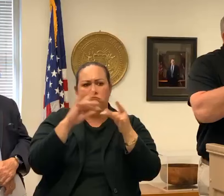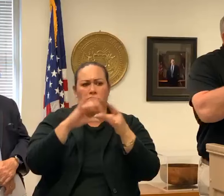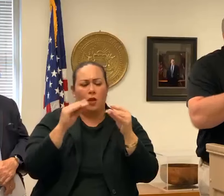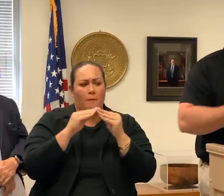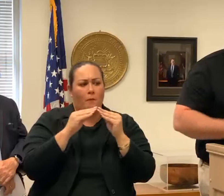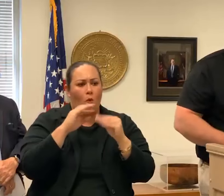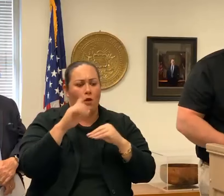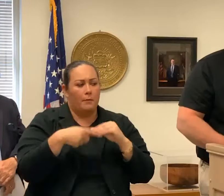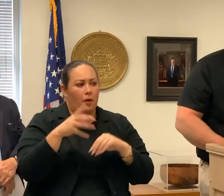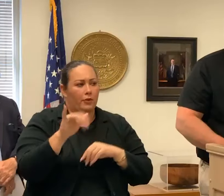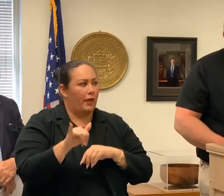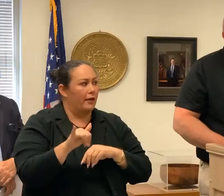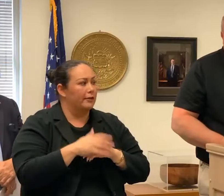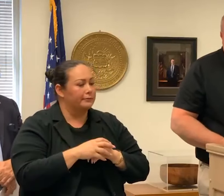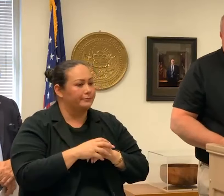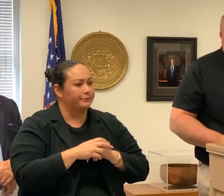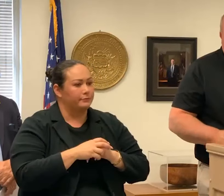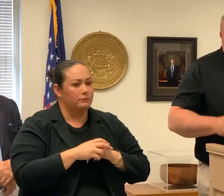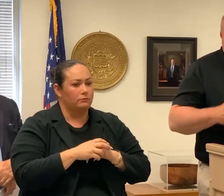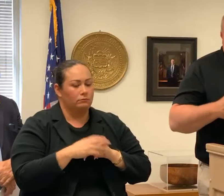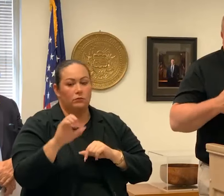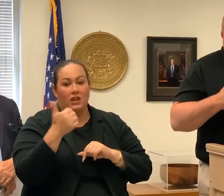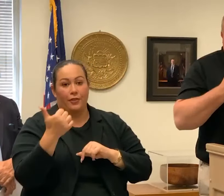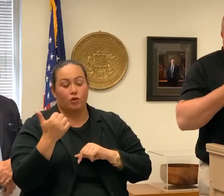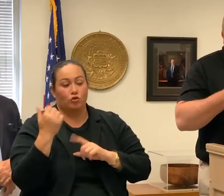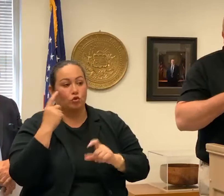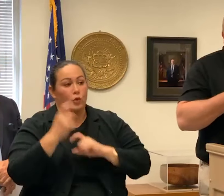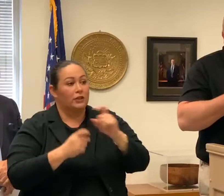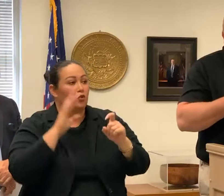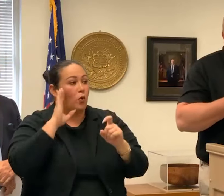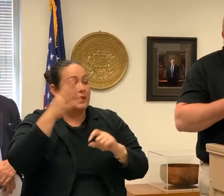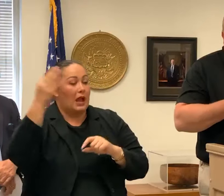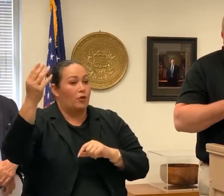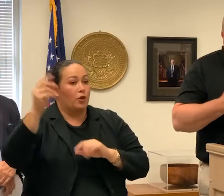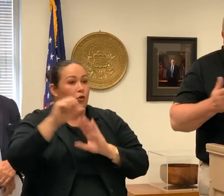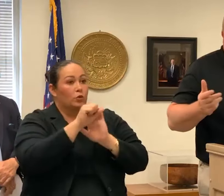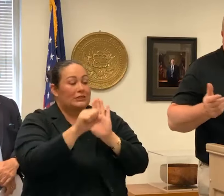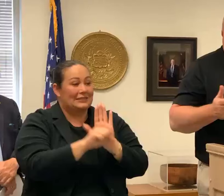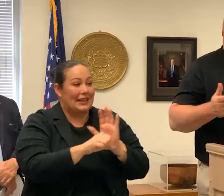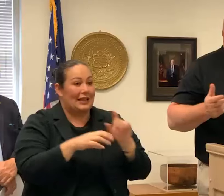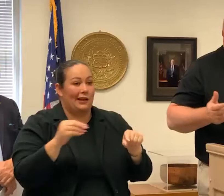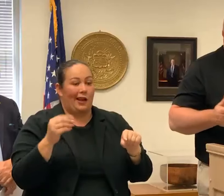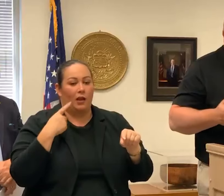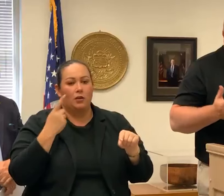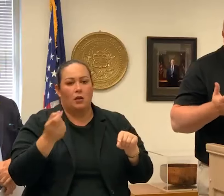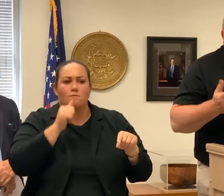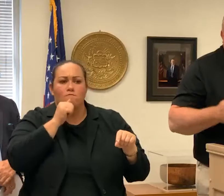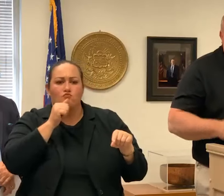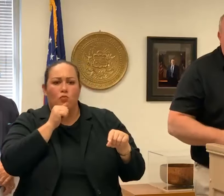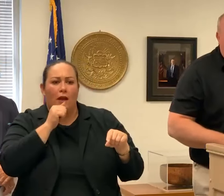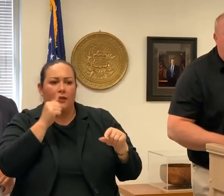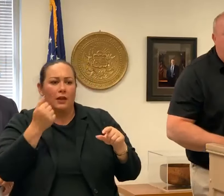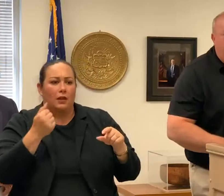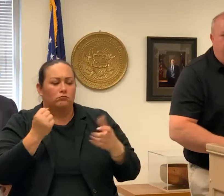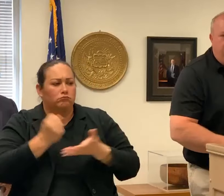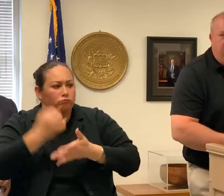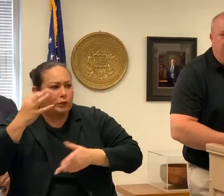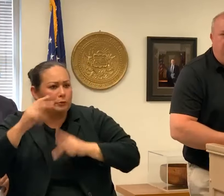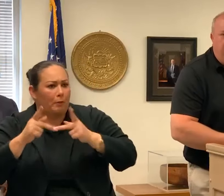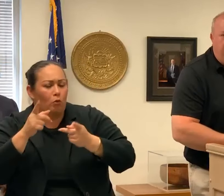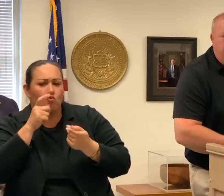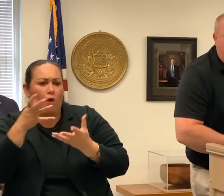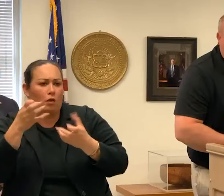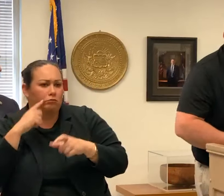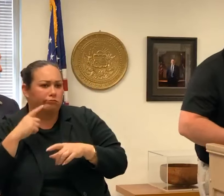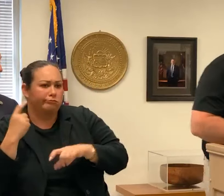there's through other grants that may be out there through the state and a philanthropy and private sector that are available to individuals that